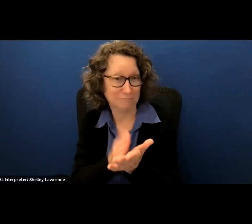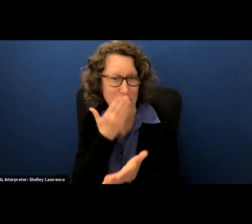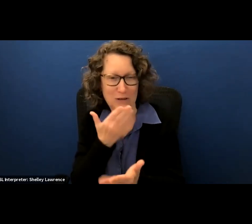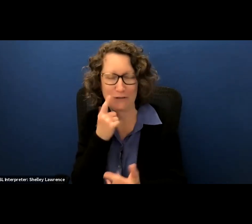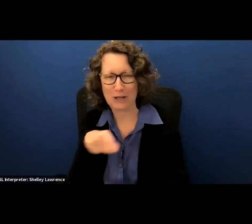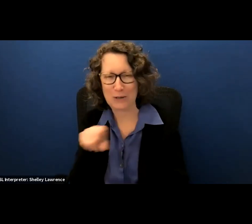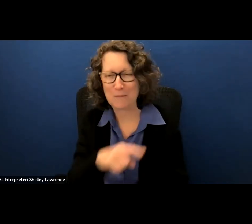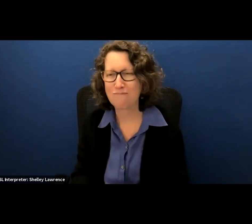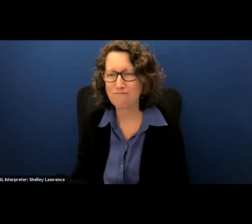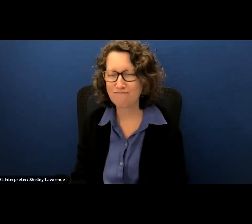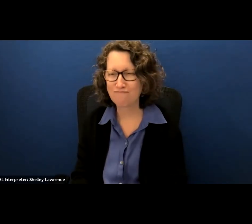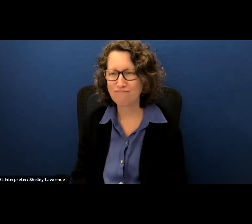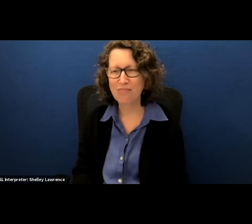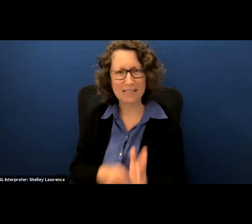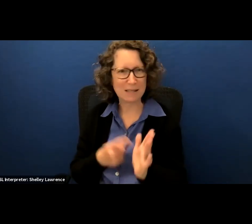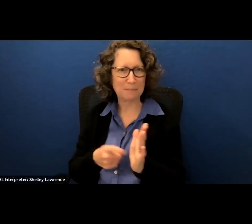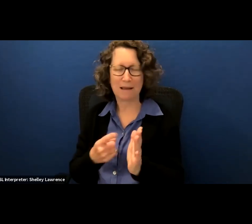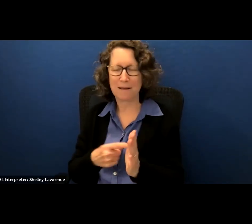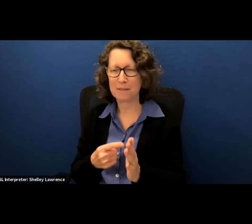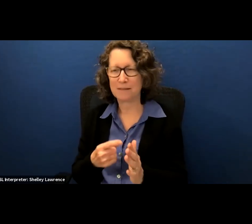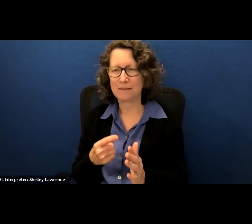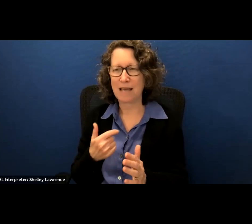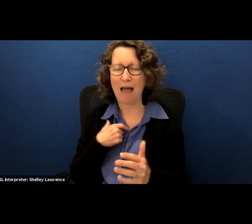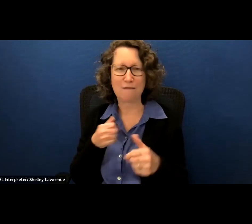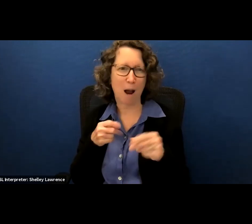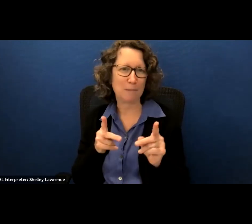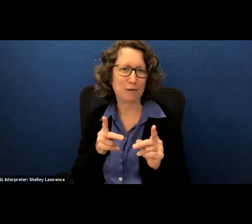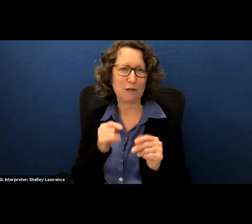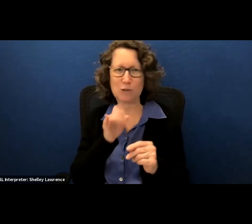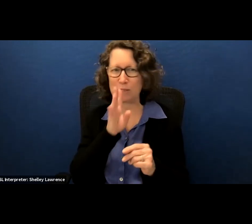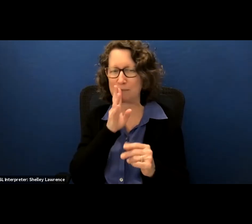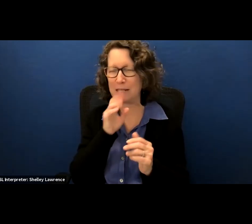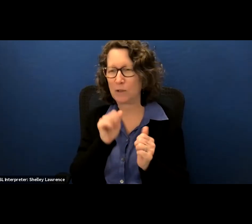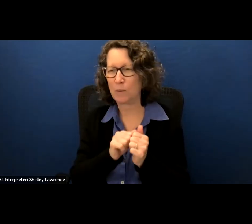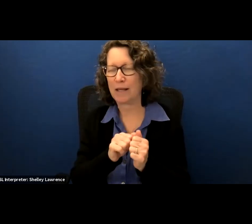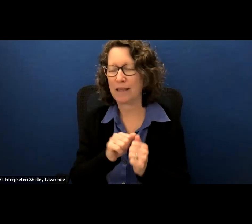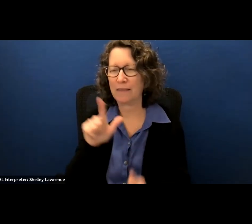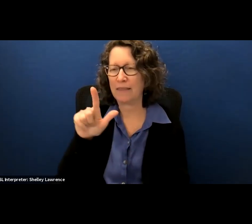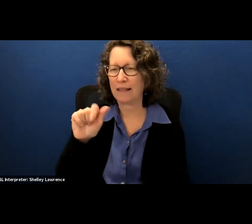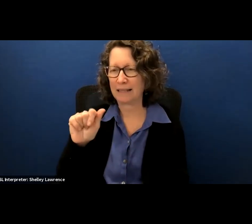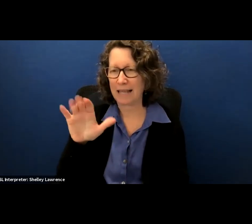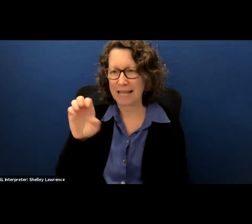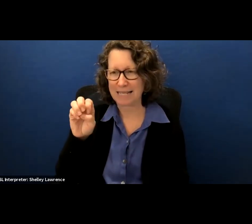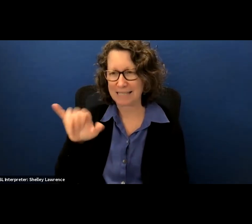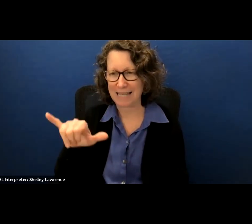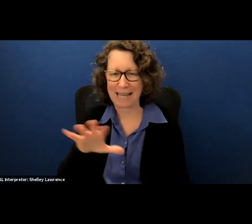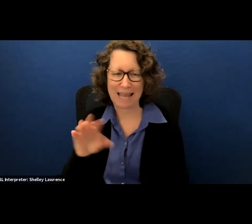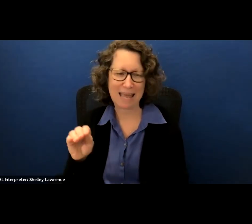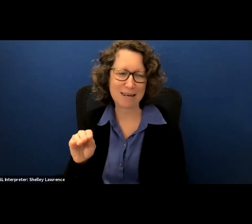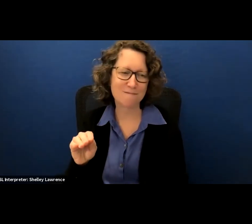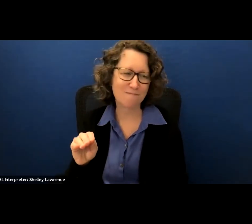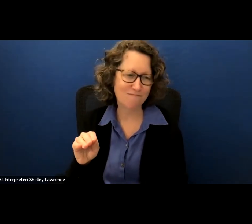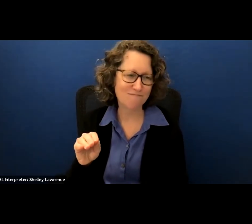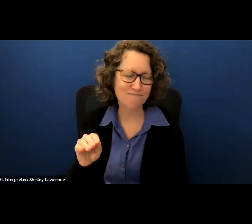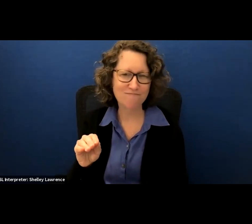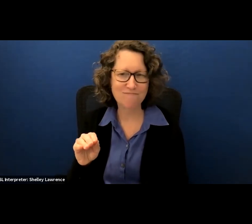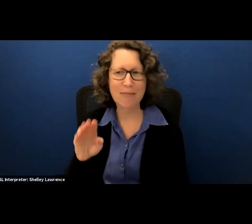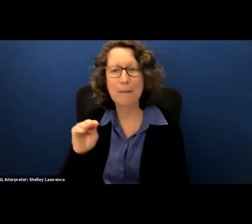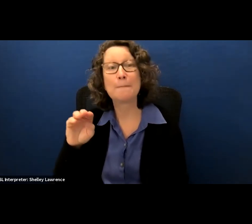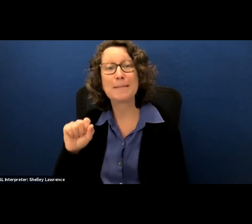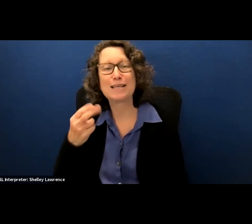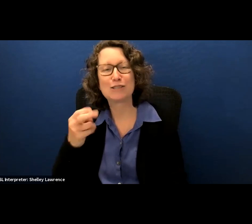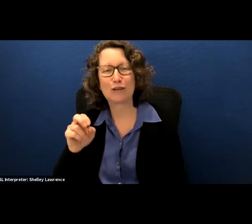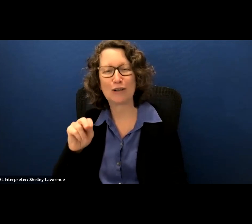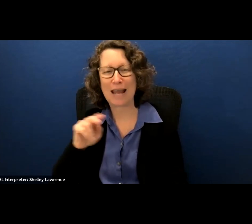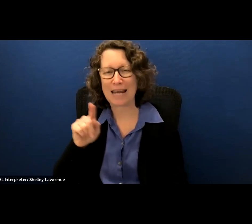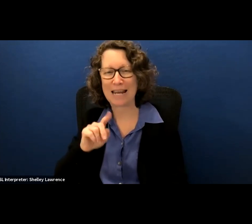I just want to acknowledge sometimes, I had the opportunity to speak with Lacey and, and Ms. Hernandez when we were going over